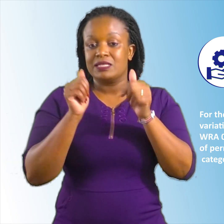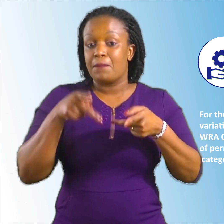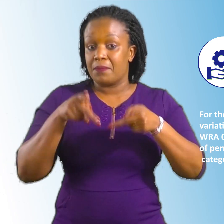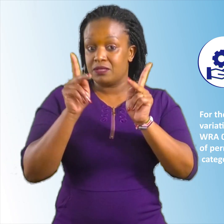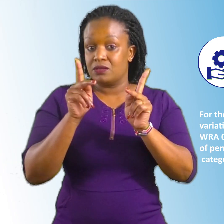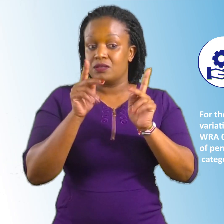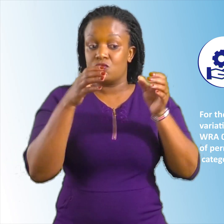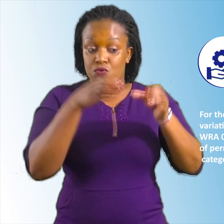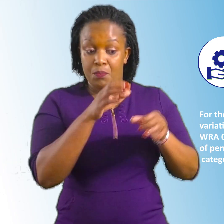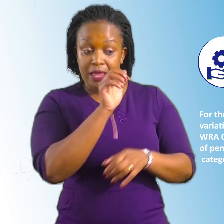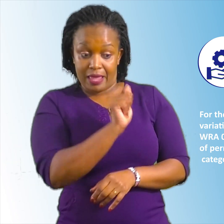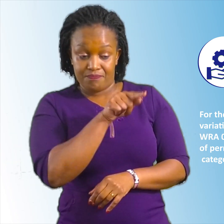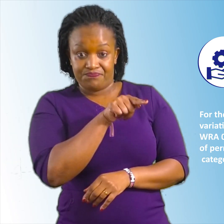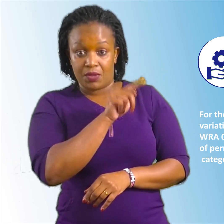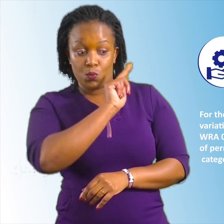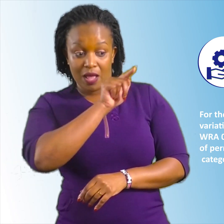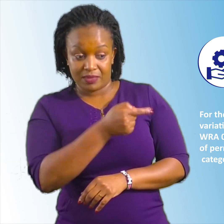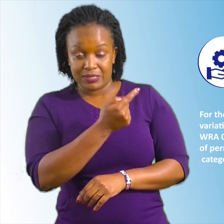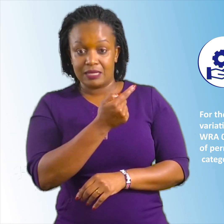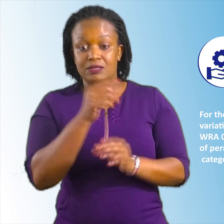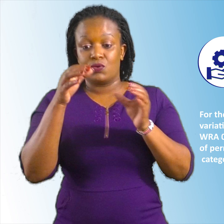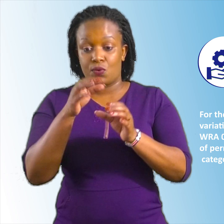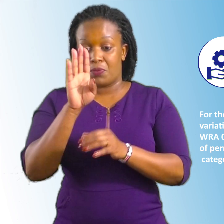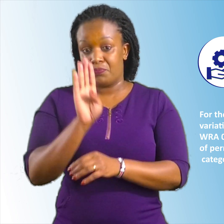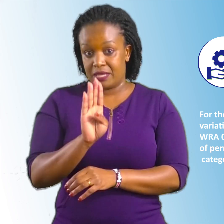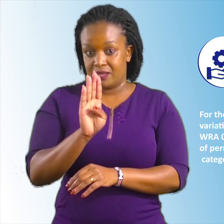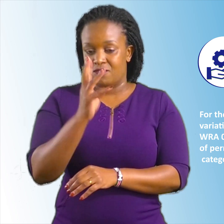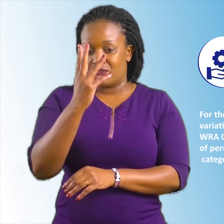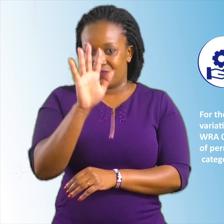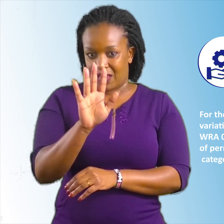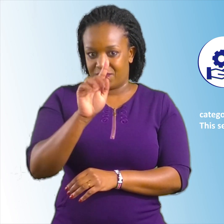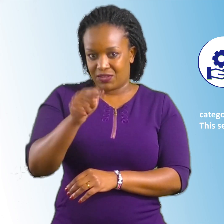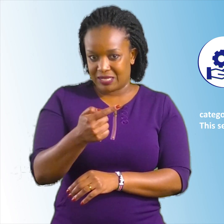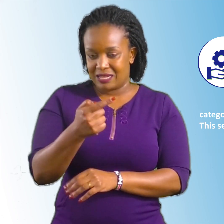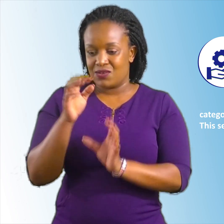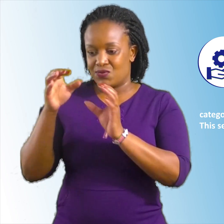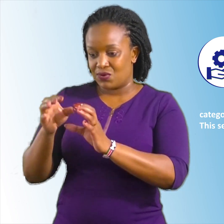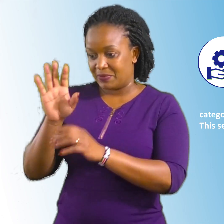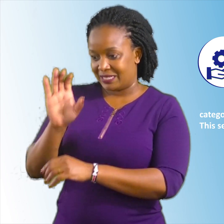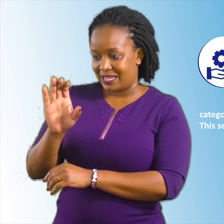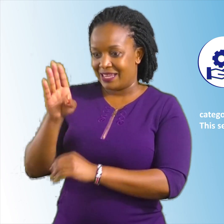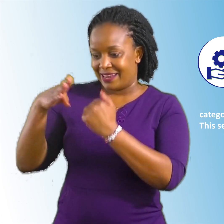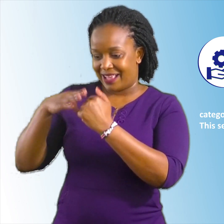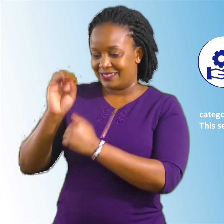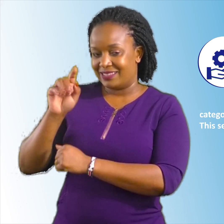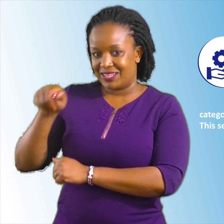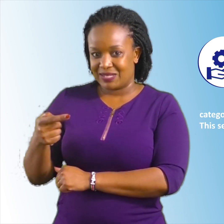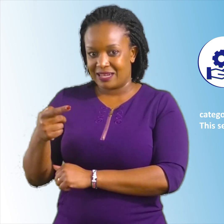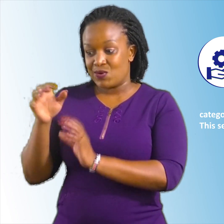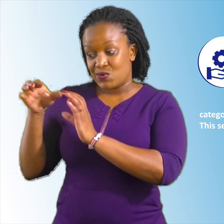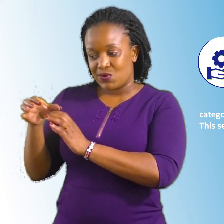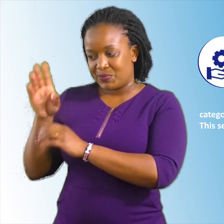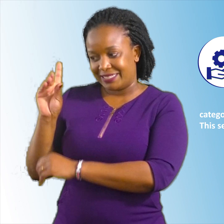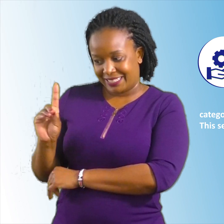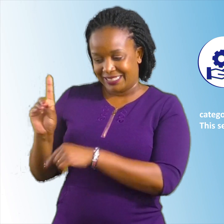they are Category A $1,000, Category B $45,000, Category C $90,000,